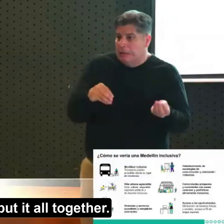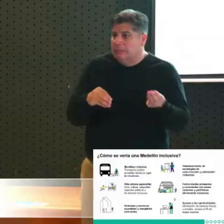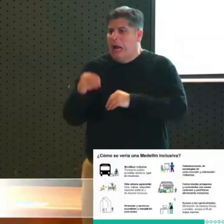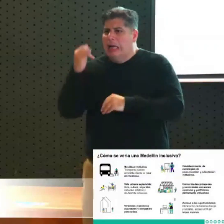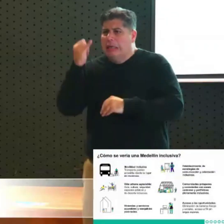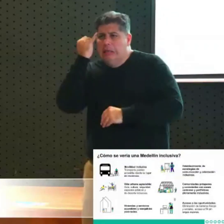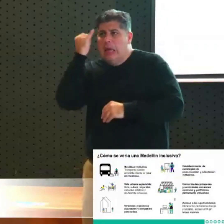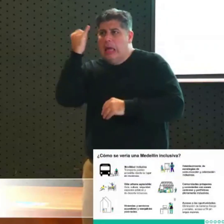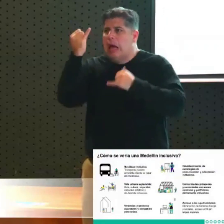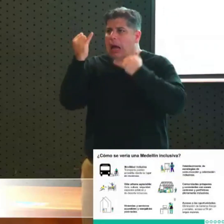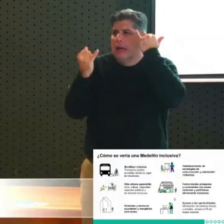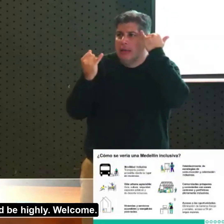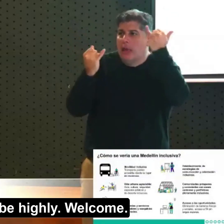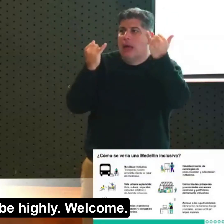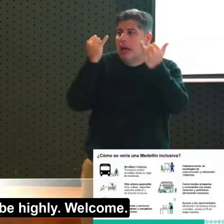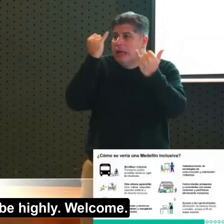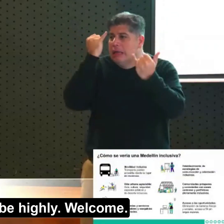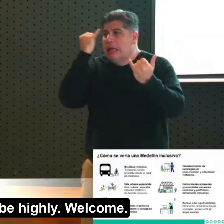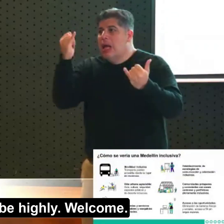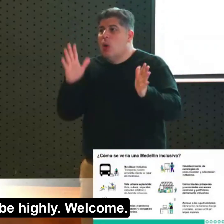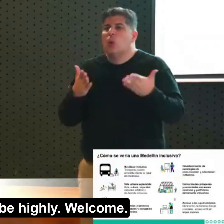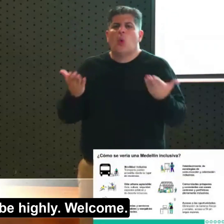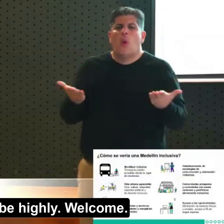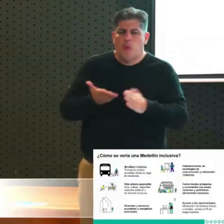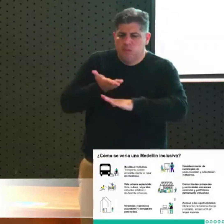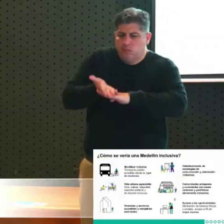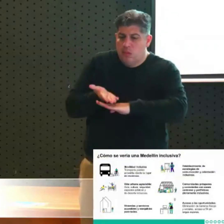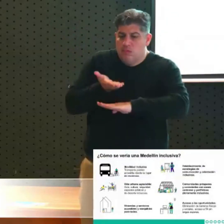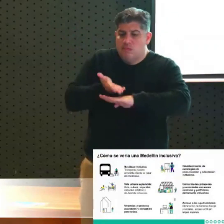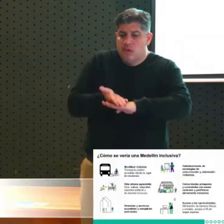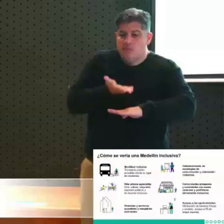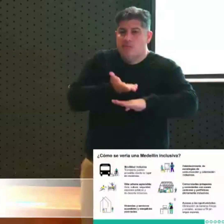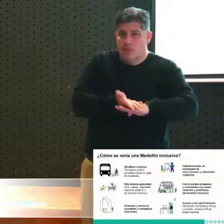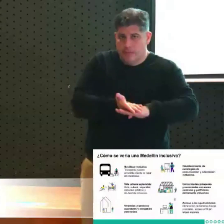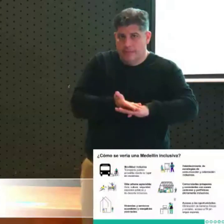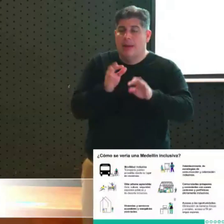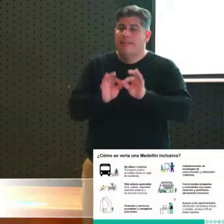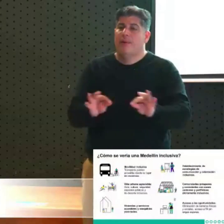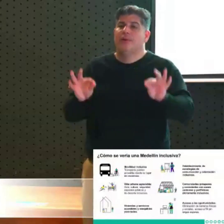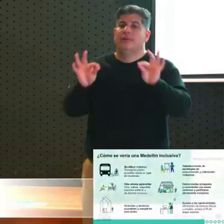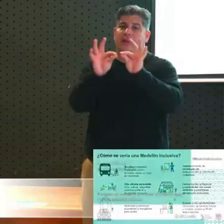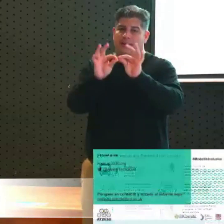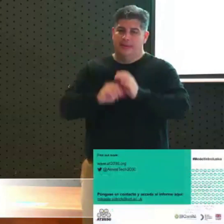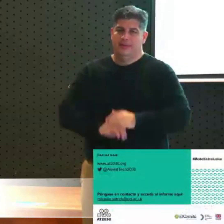it all together, that would be highly welcome.